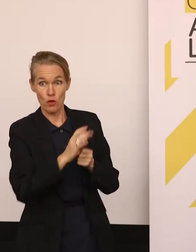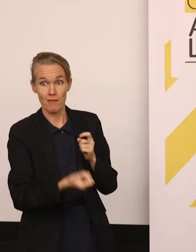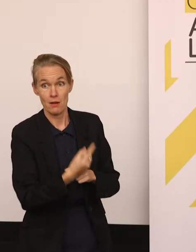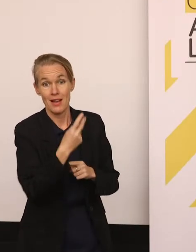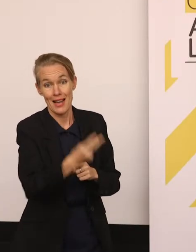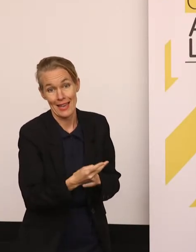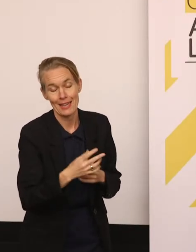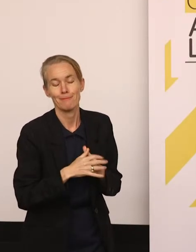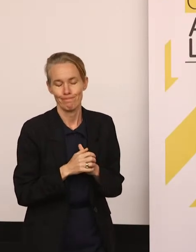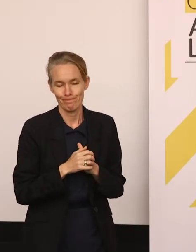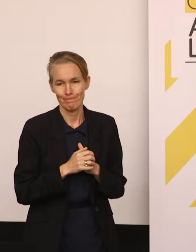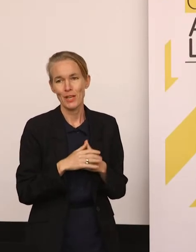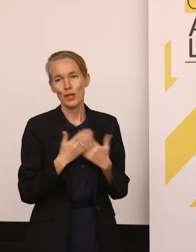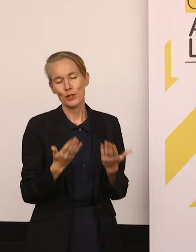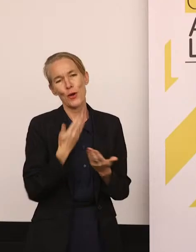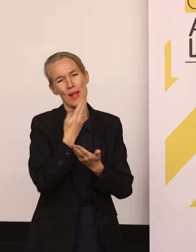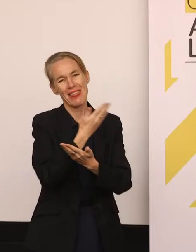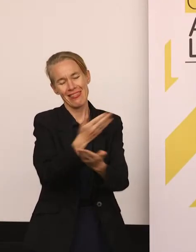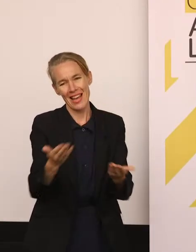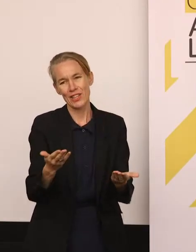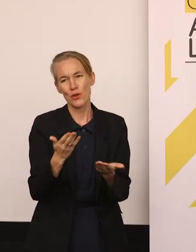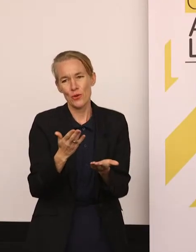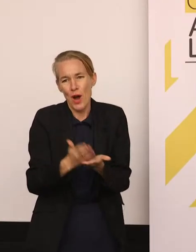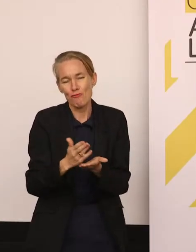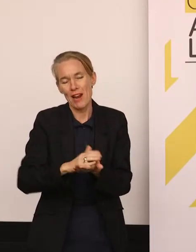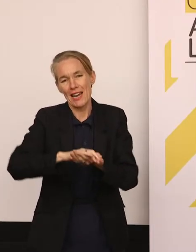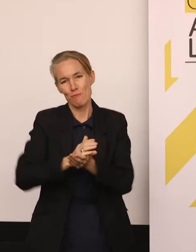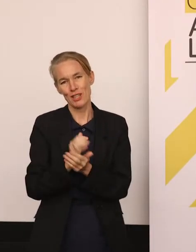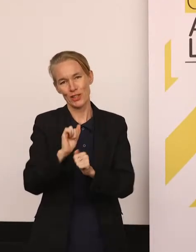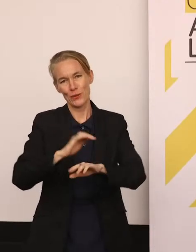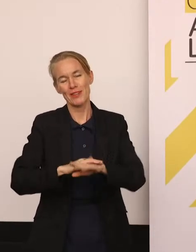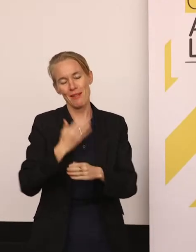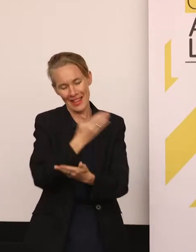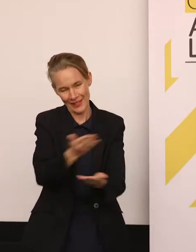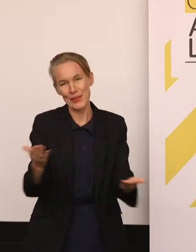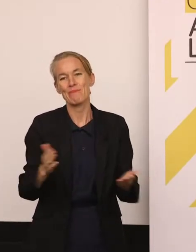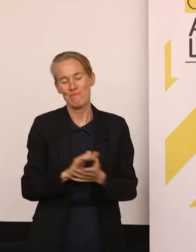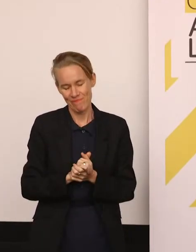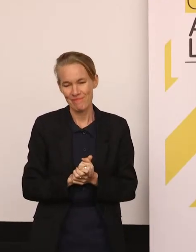effort. Thank you very much. I really appreciate your support. Cheerio.